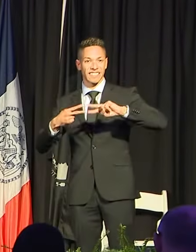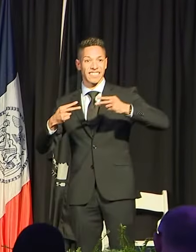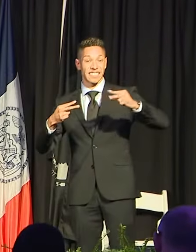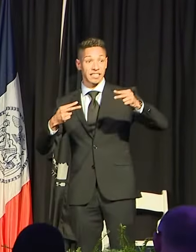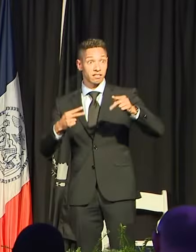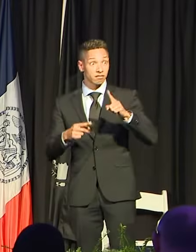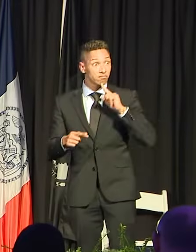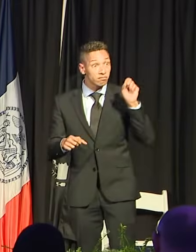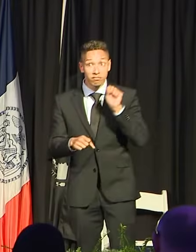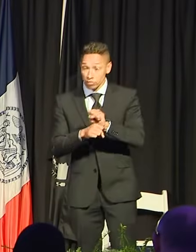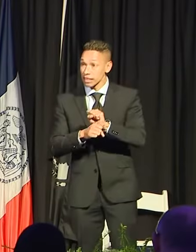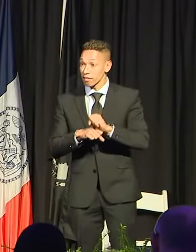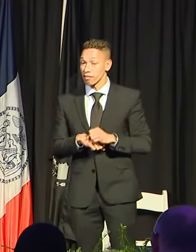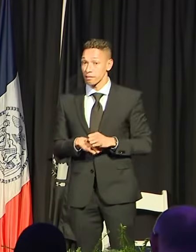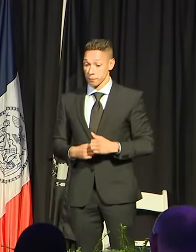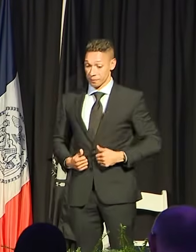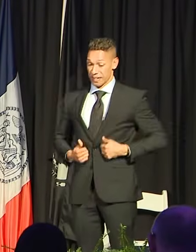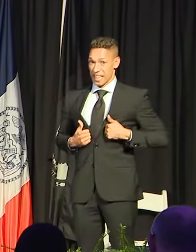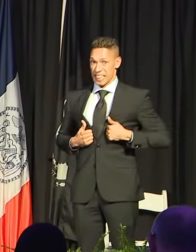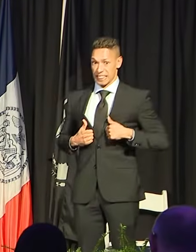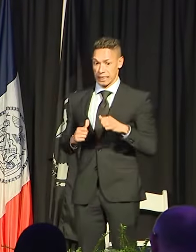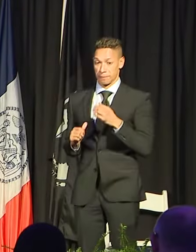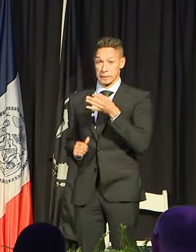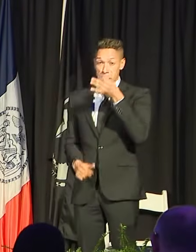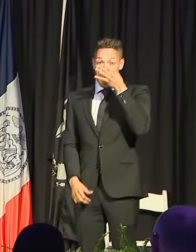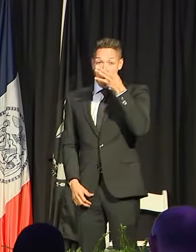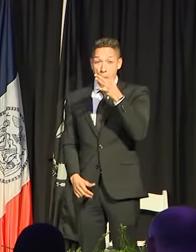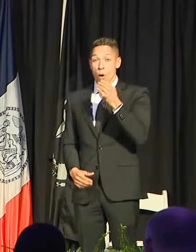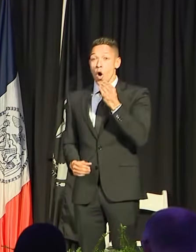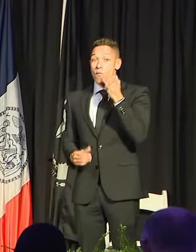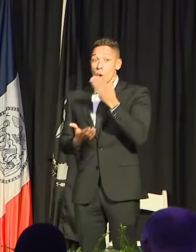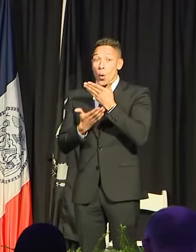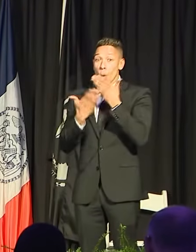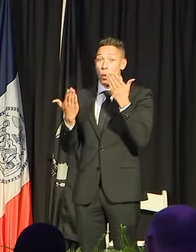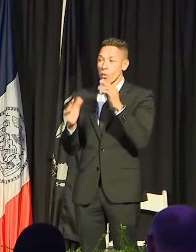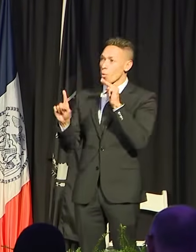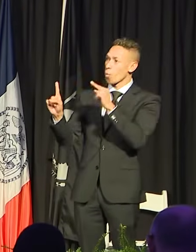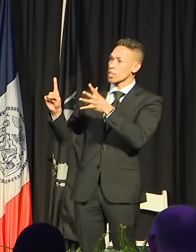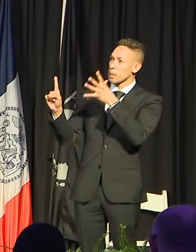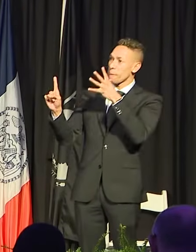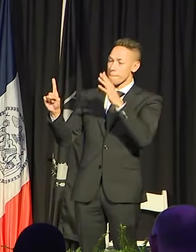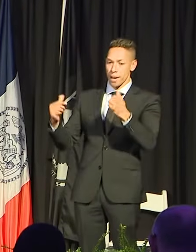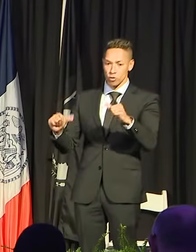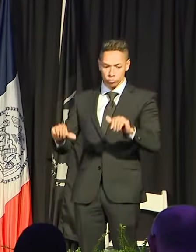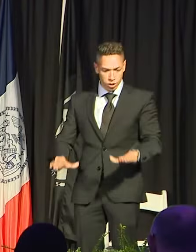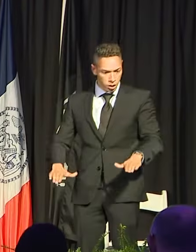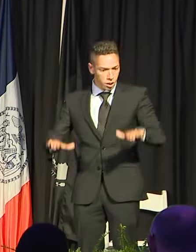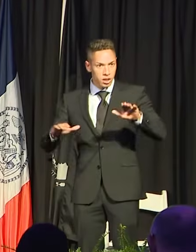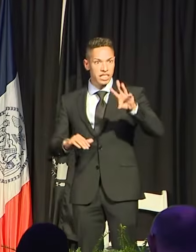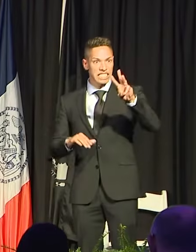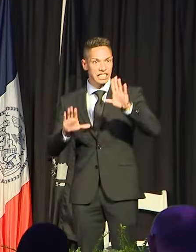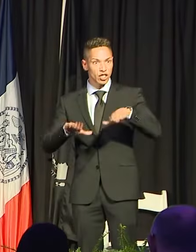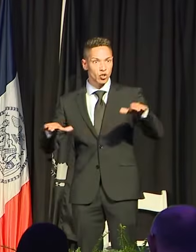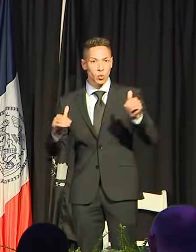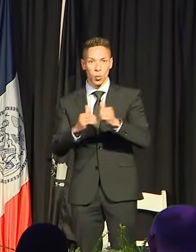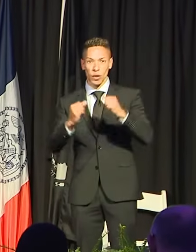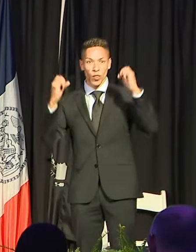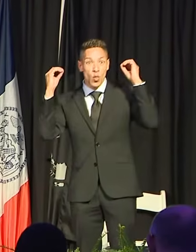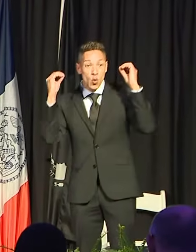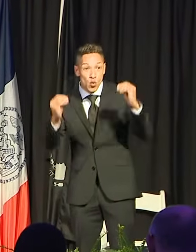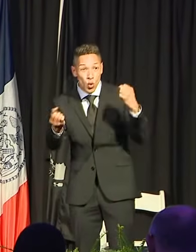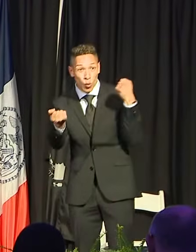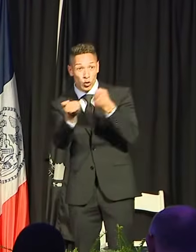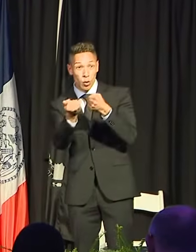real. Living on the verge of homelessness, watching mommy try to raise 6 children without any support